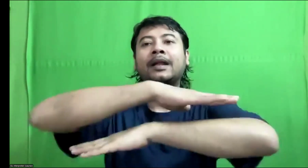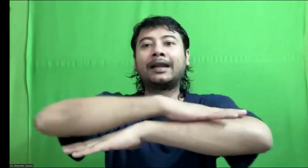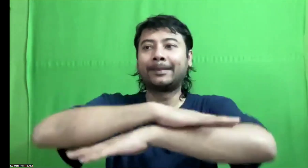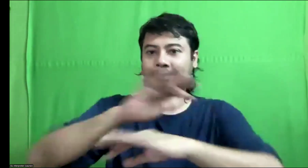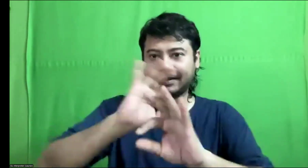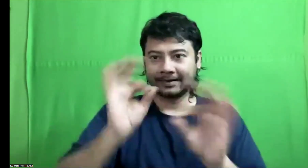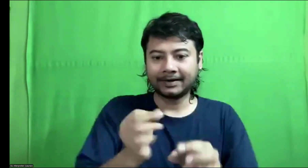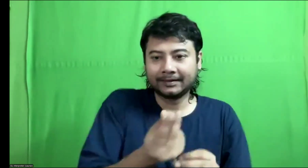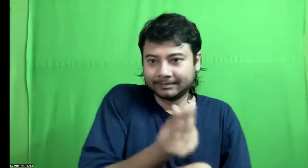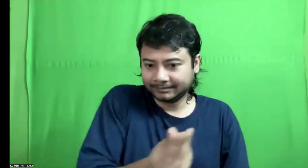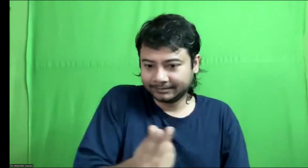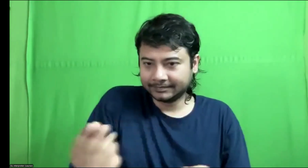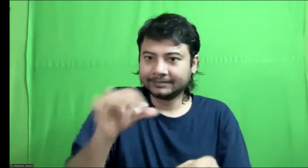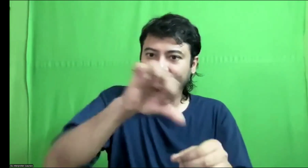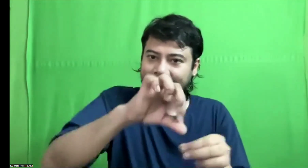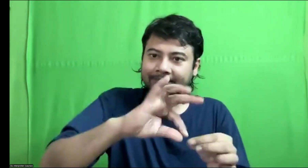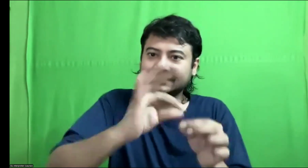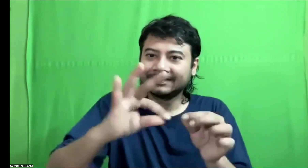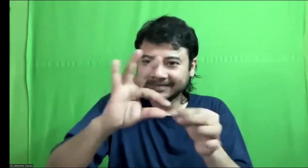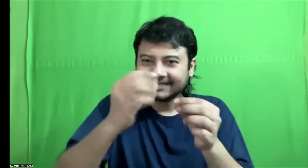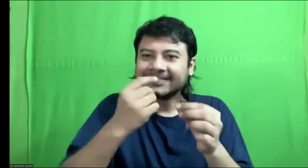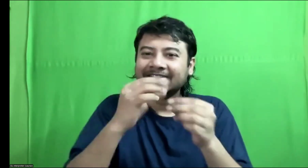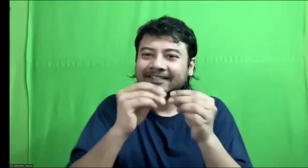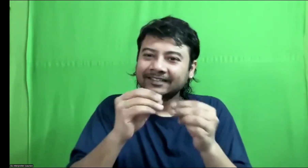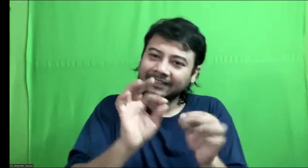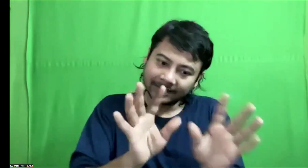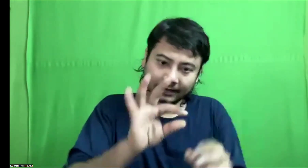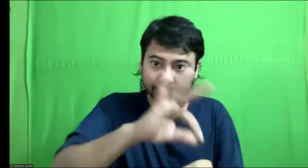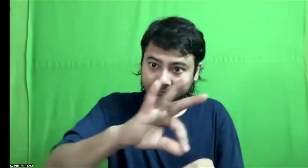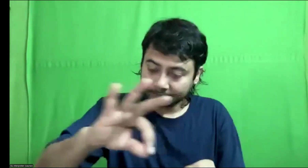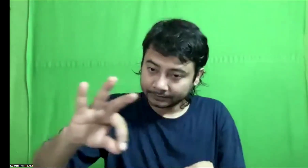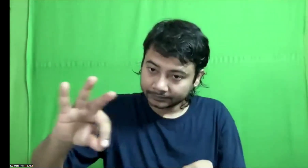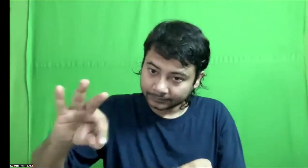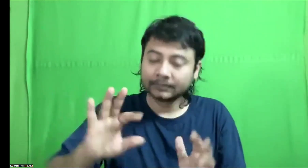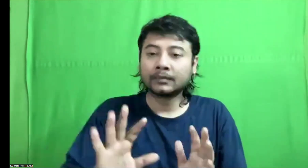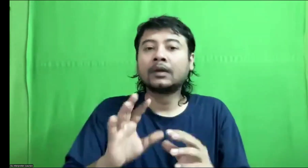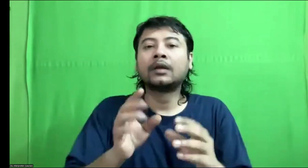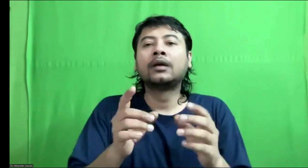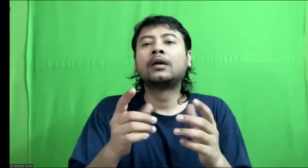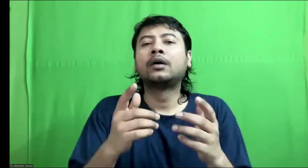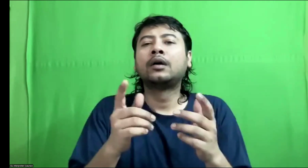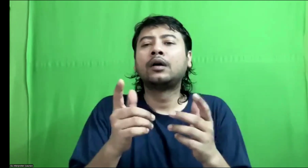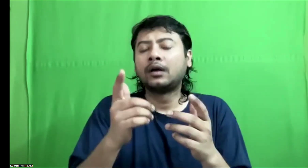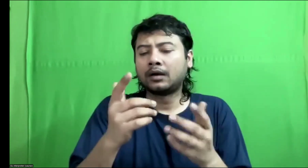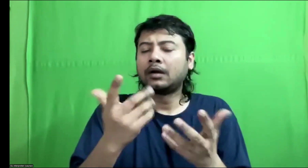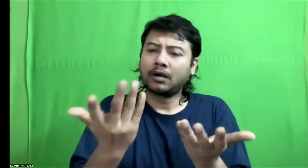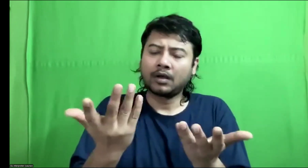some peanuts or some fruit or because it's good. Whenever somebody comes in our house, we always give them